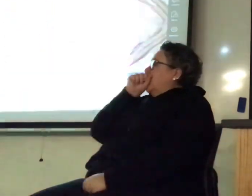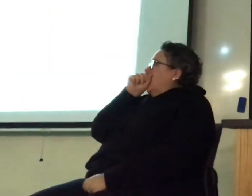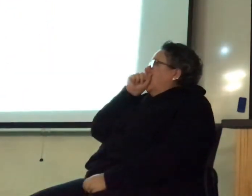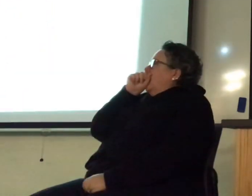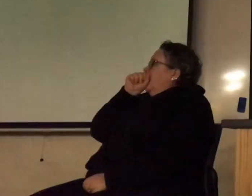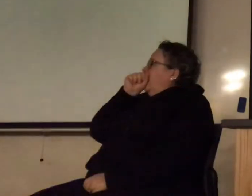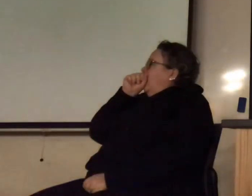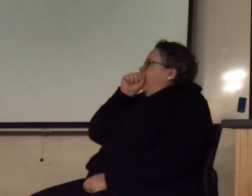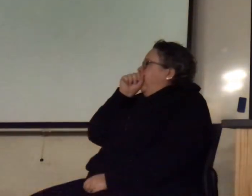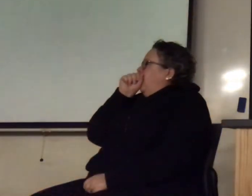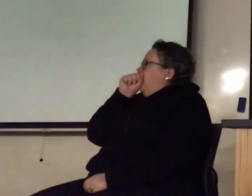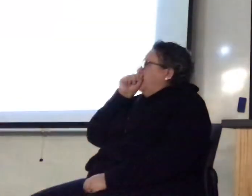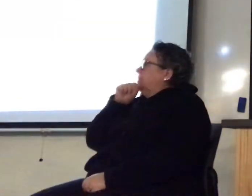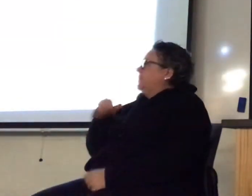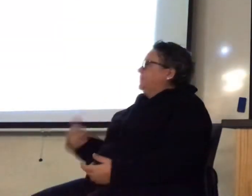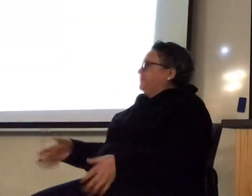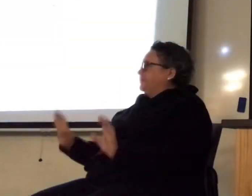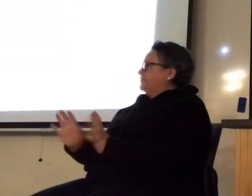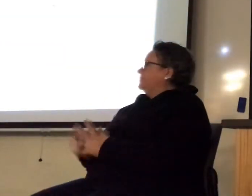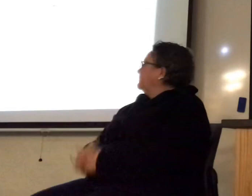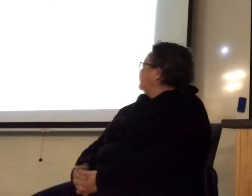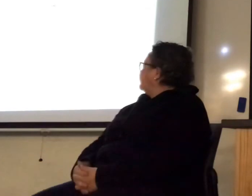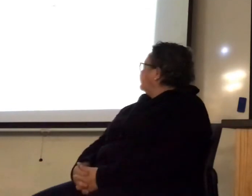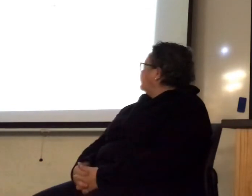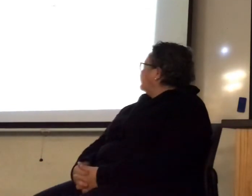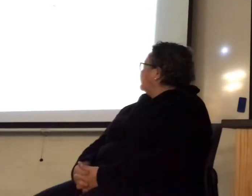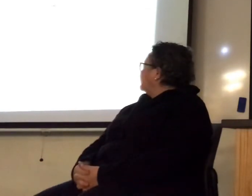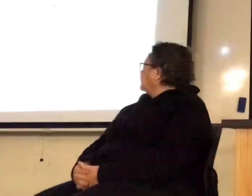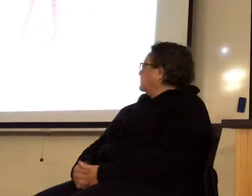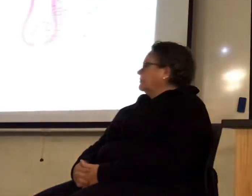Back to this one.